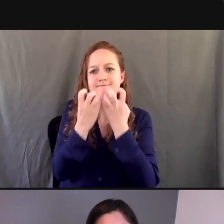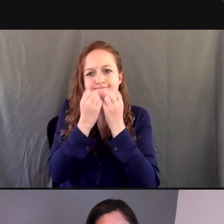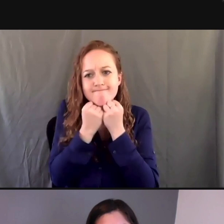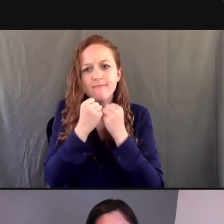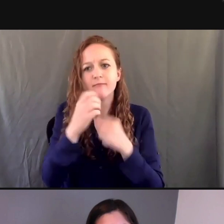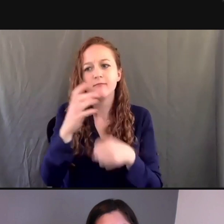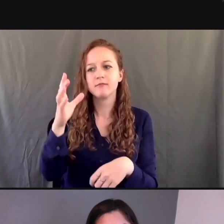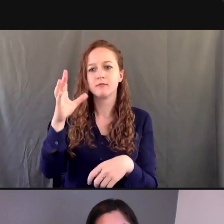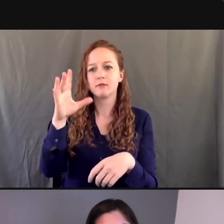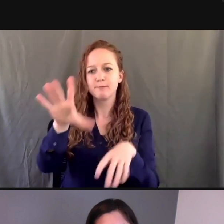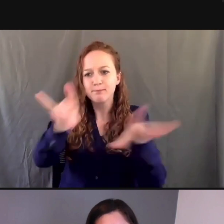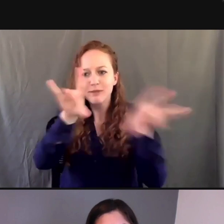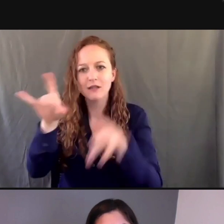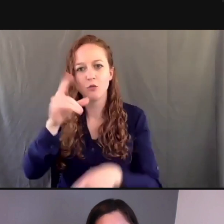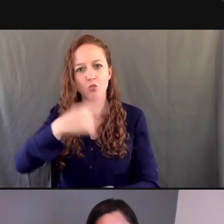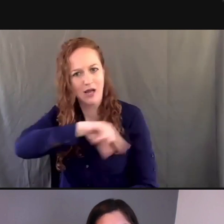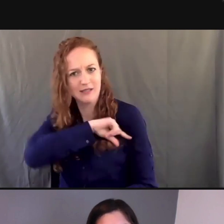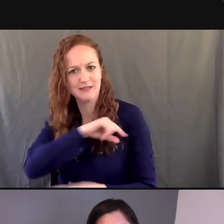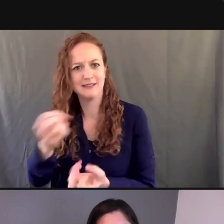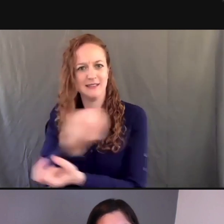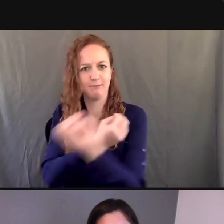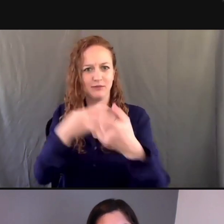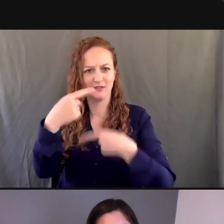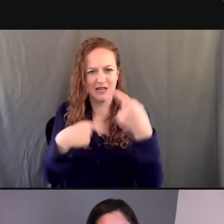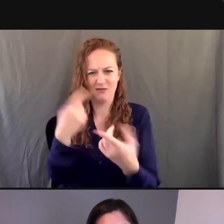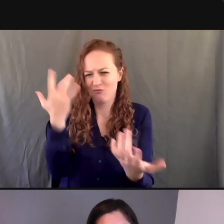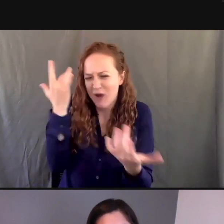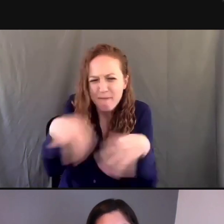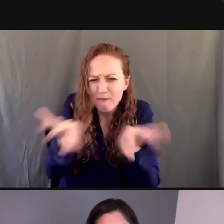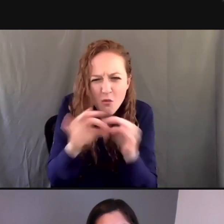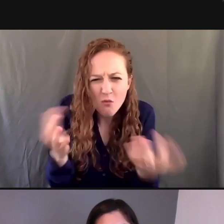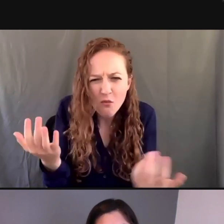to express that STEM concept fully.